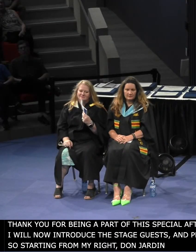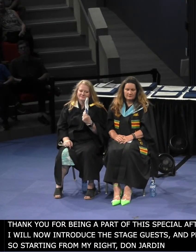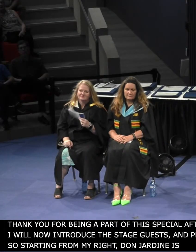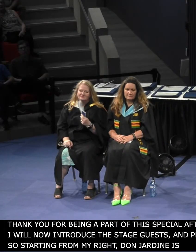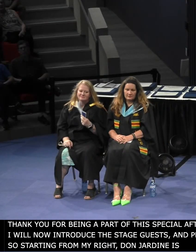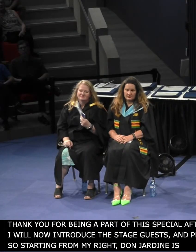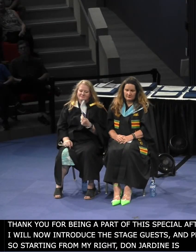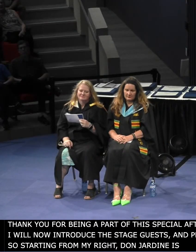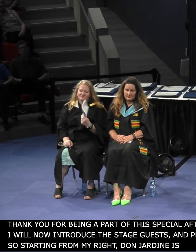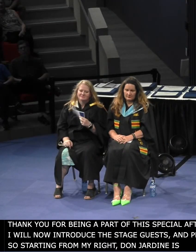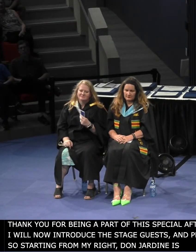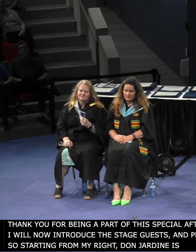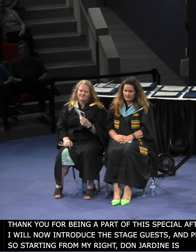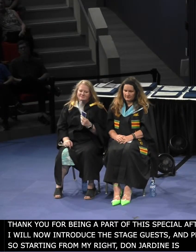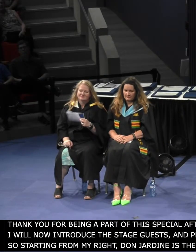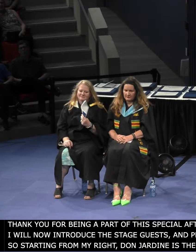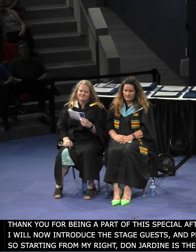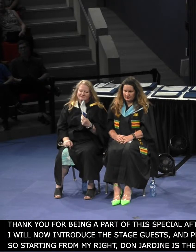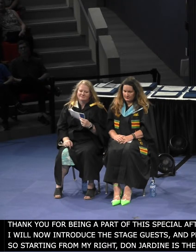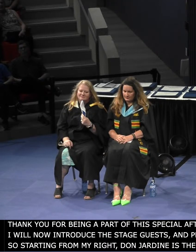Environment.